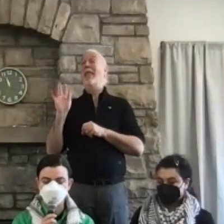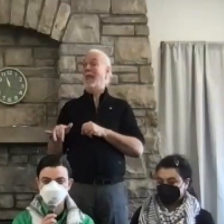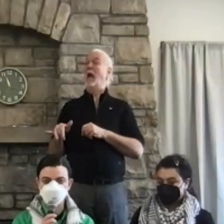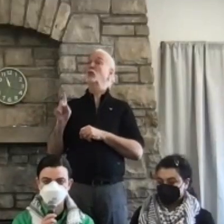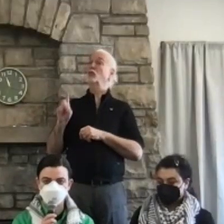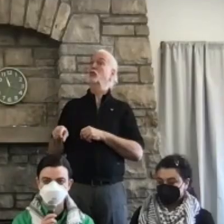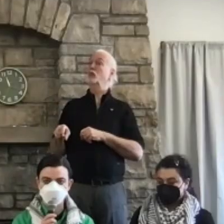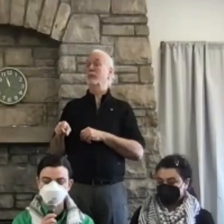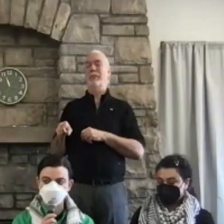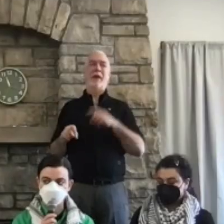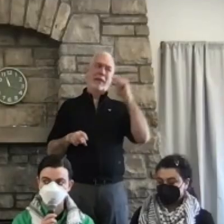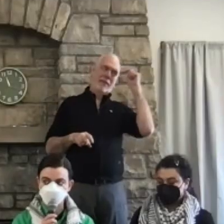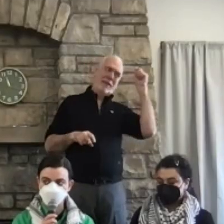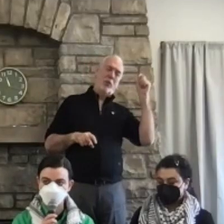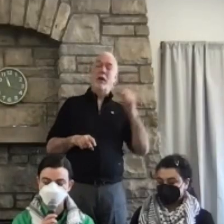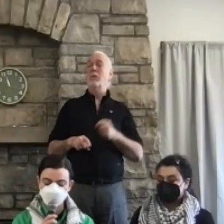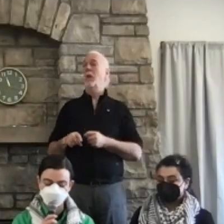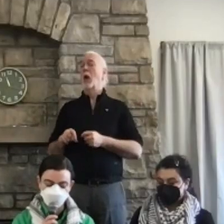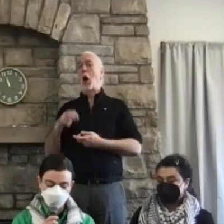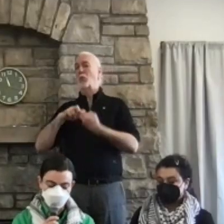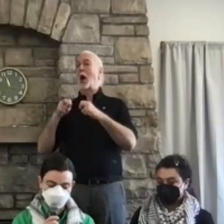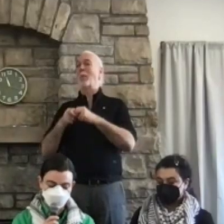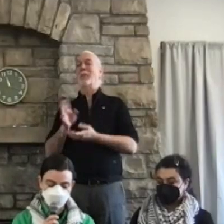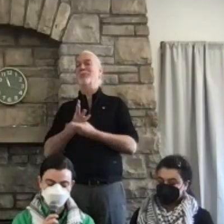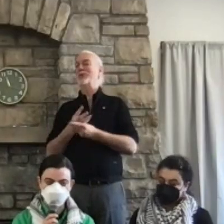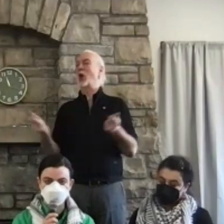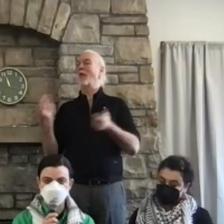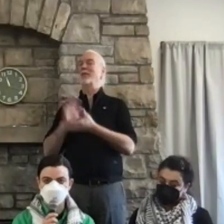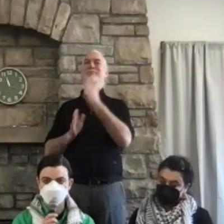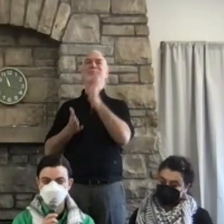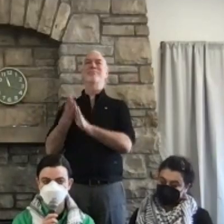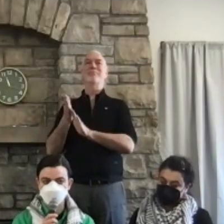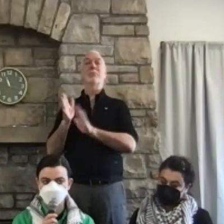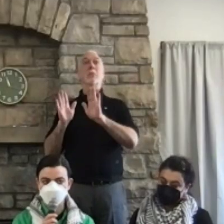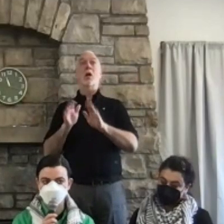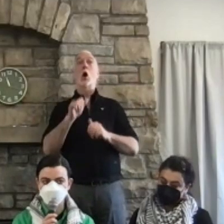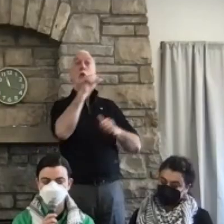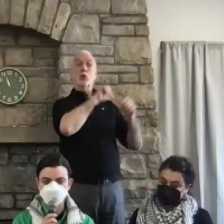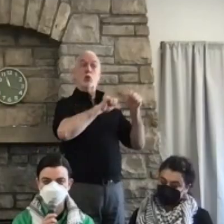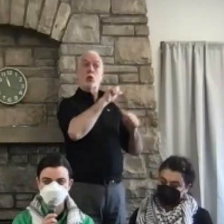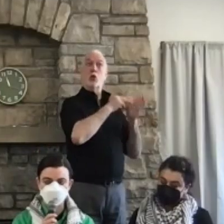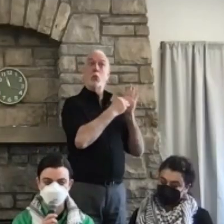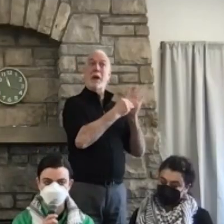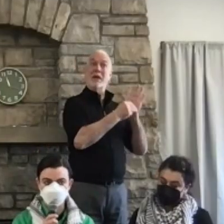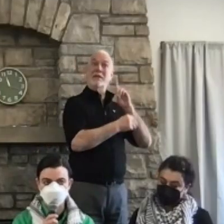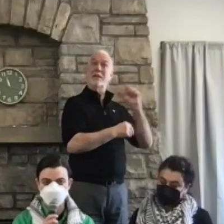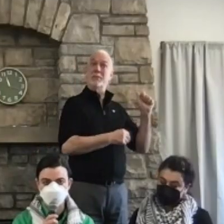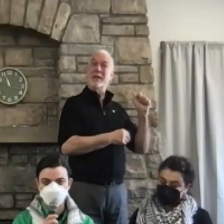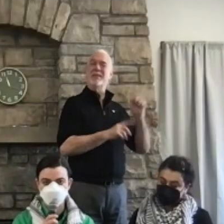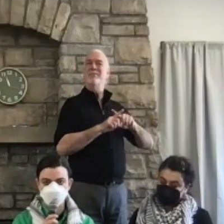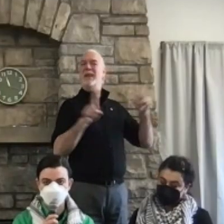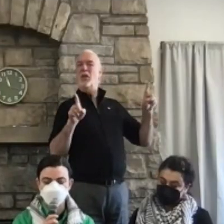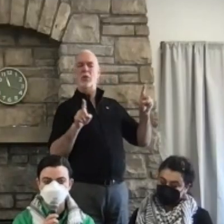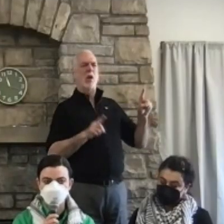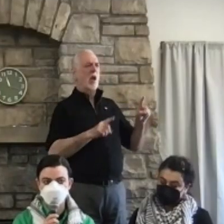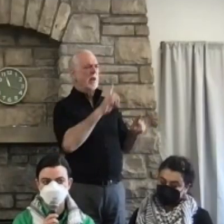in theory, according to that model, eliminate the problem. And in contrast, the social model of disability identifies the challenges that